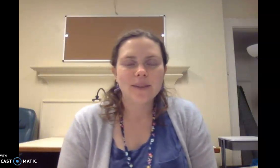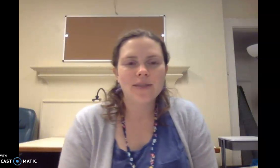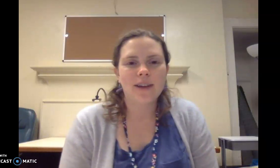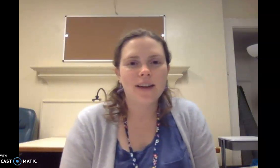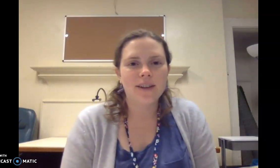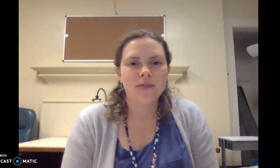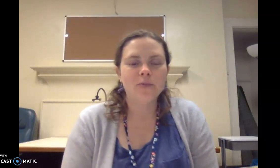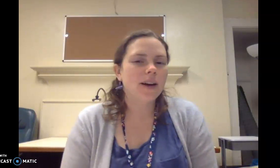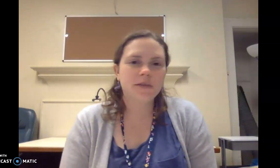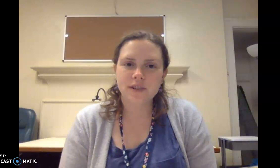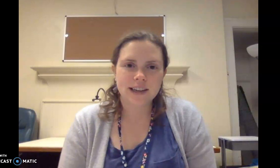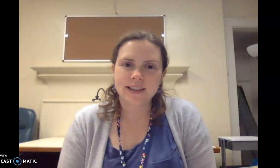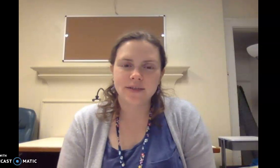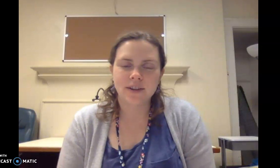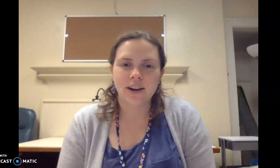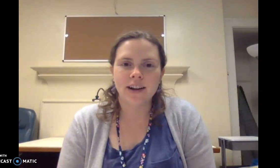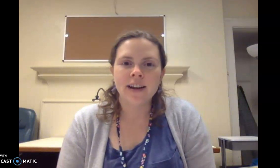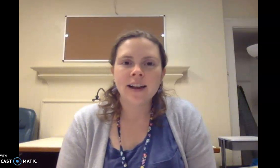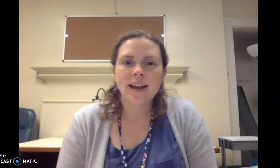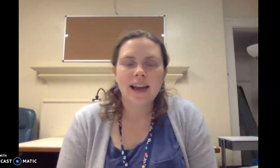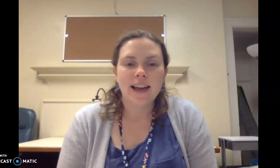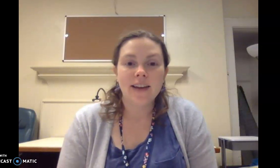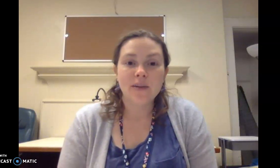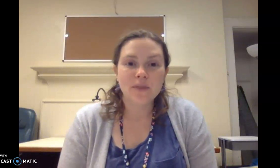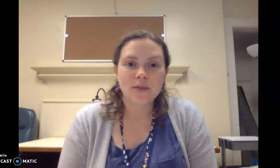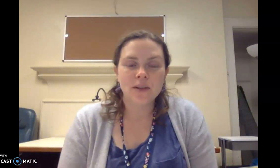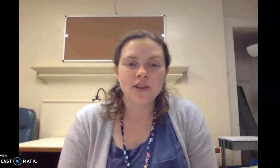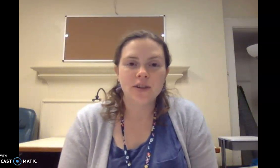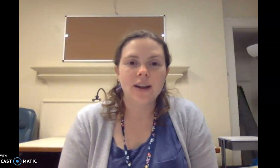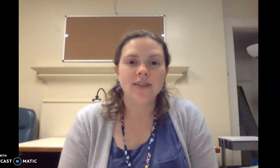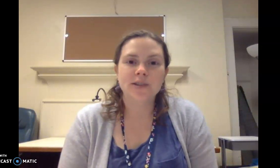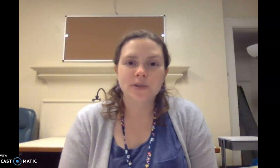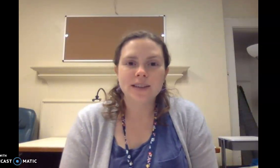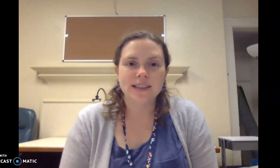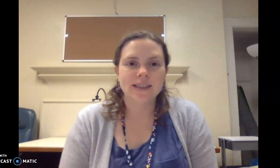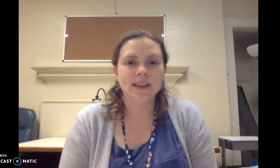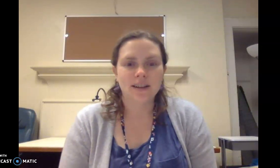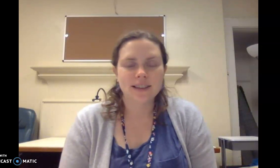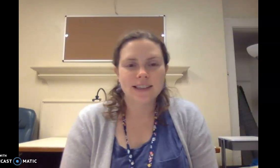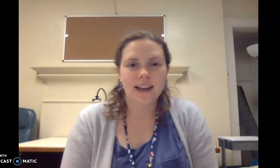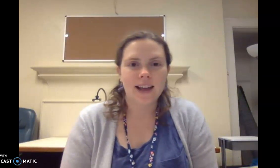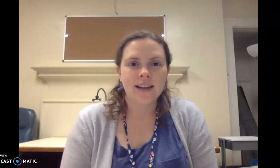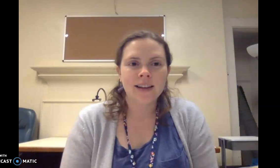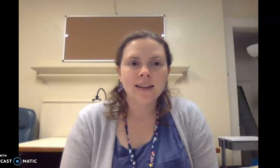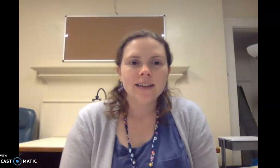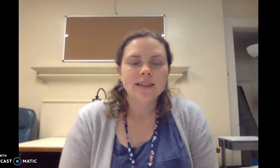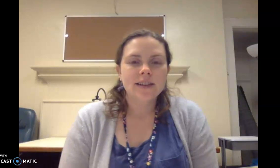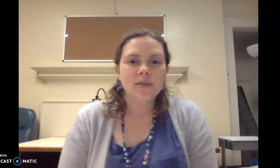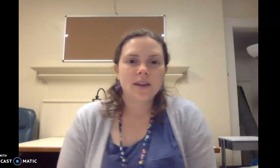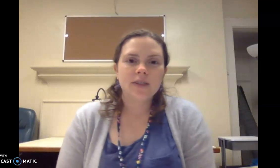that you are having a wonderful day so far, and I hope that you will enjoy our stories and songs today. So we are going